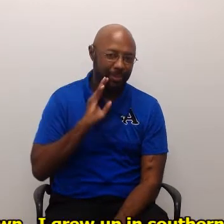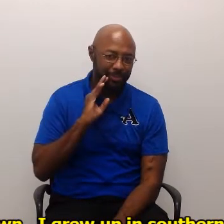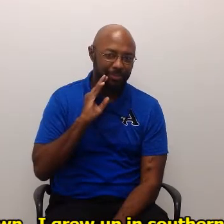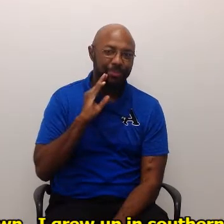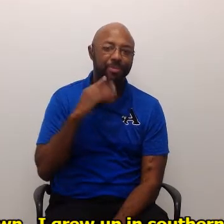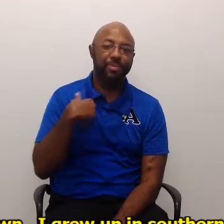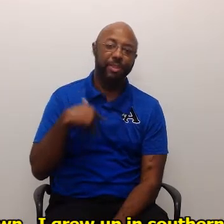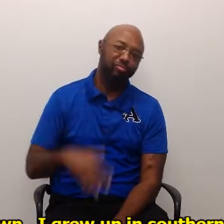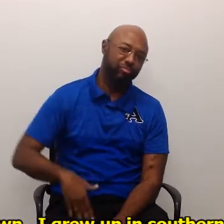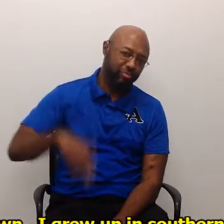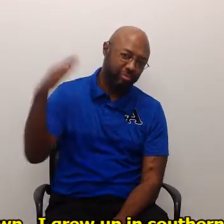Hi, I'm Gerald Brown.